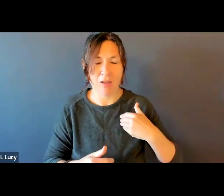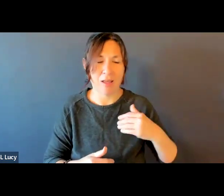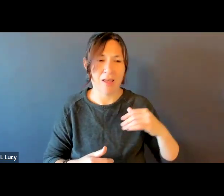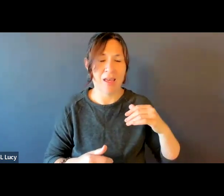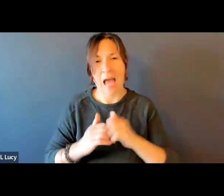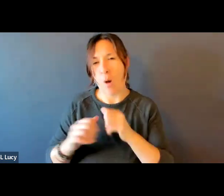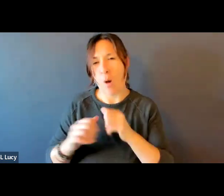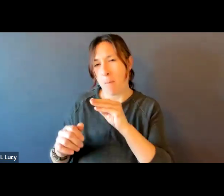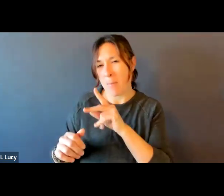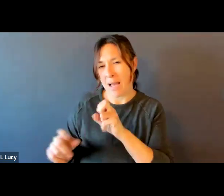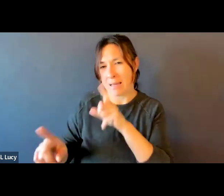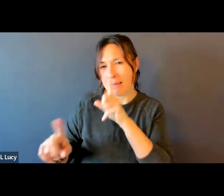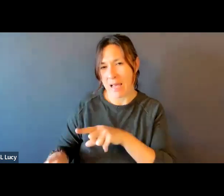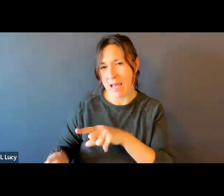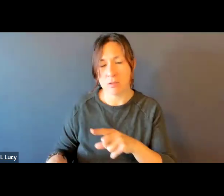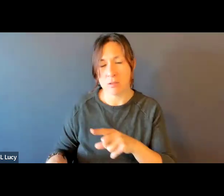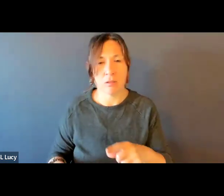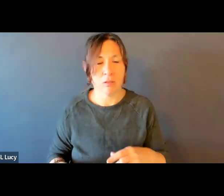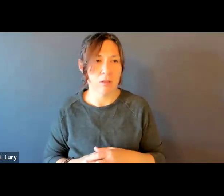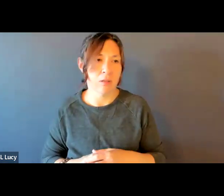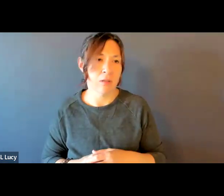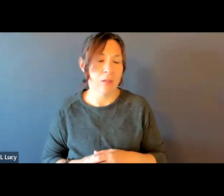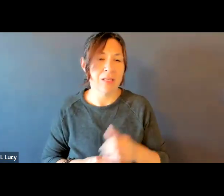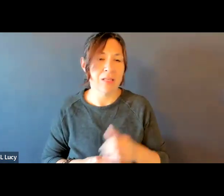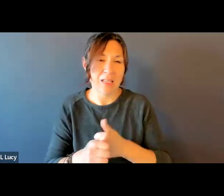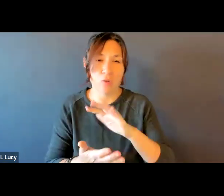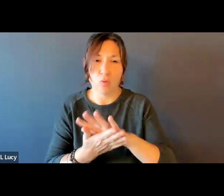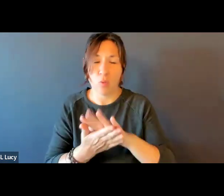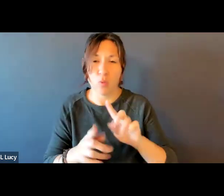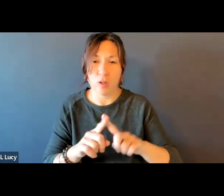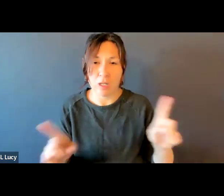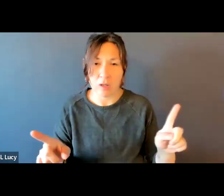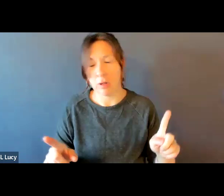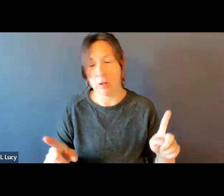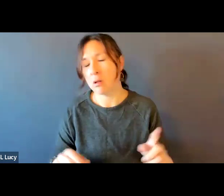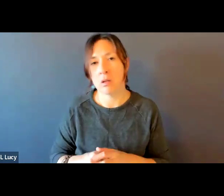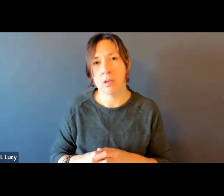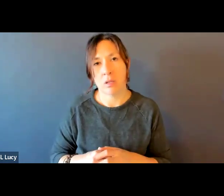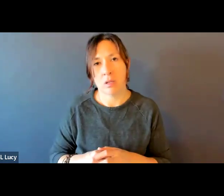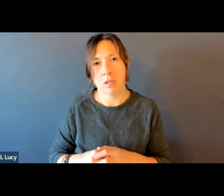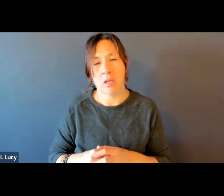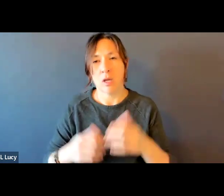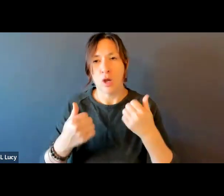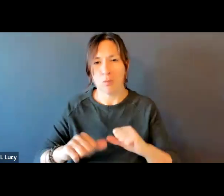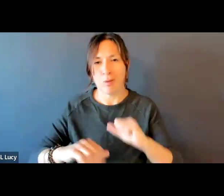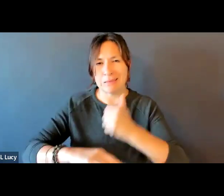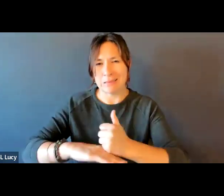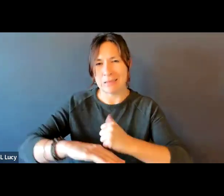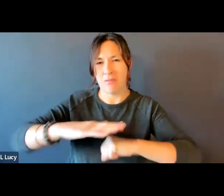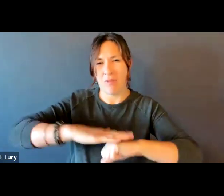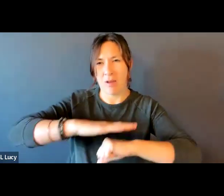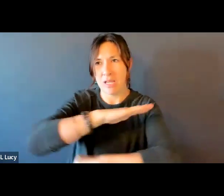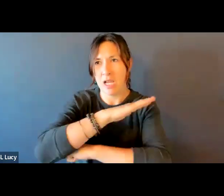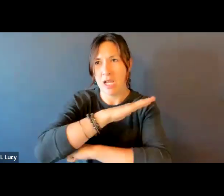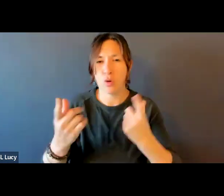what we are doing now is going beyond the foundation that we've been building as a whole school in terms of